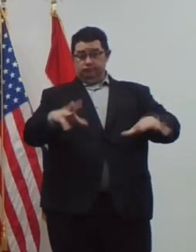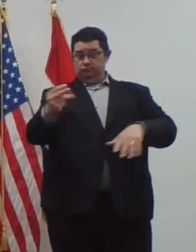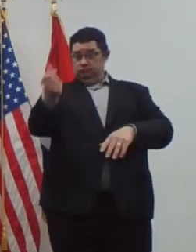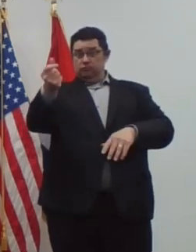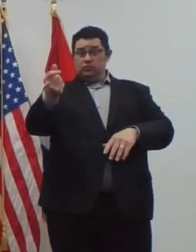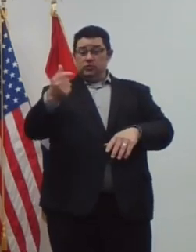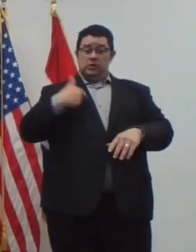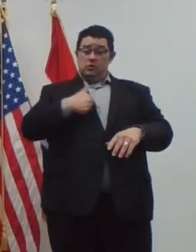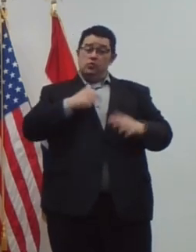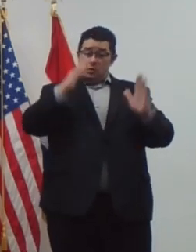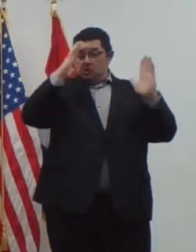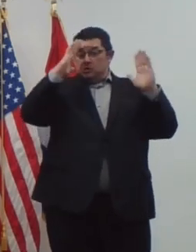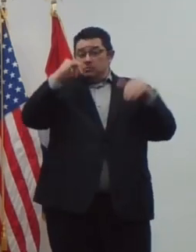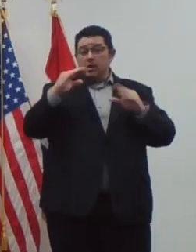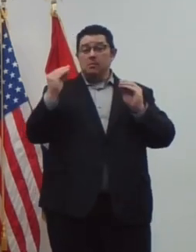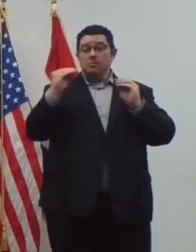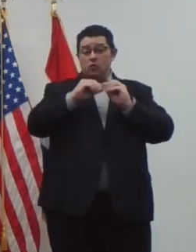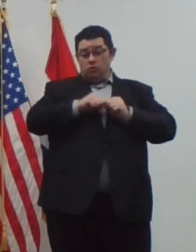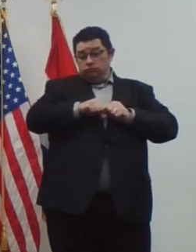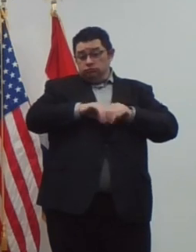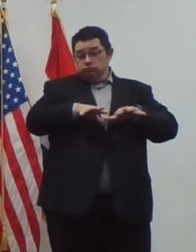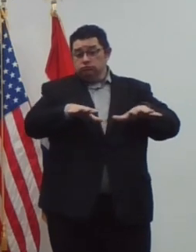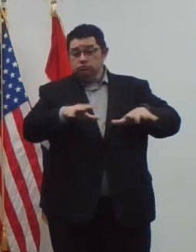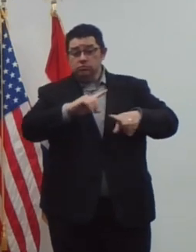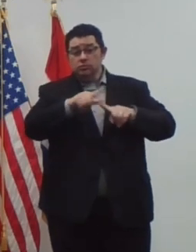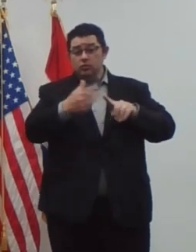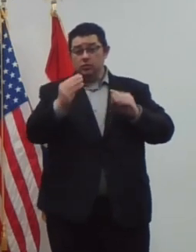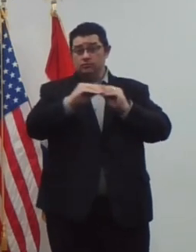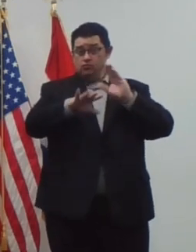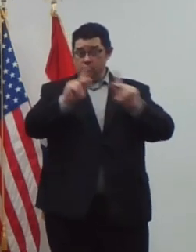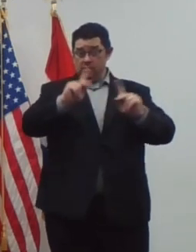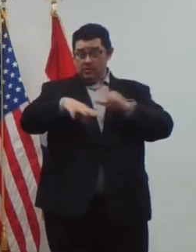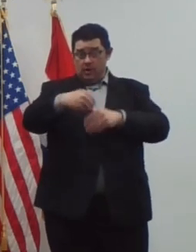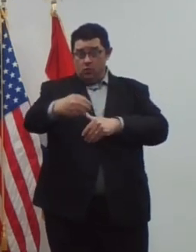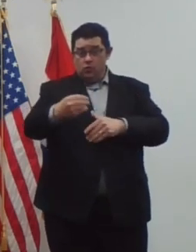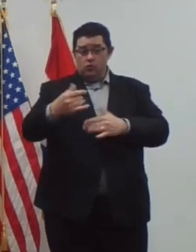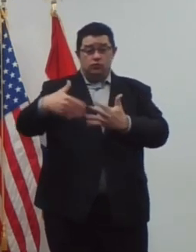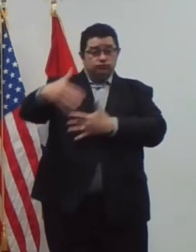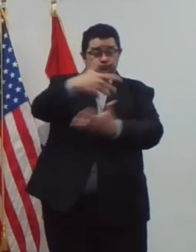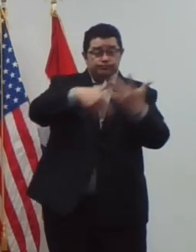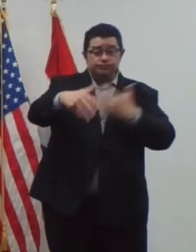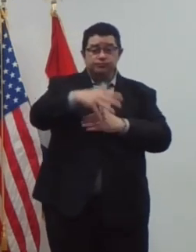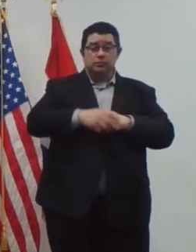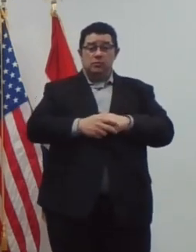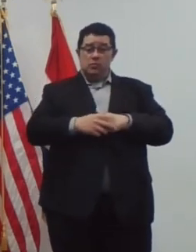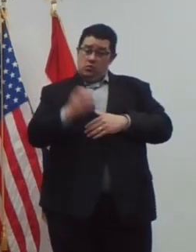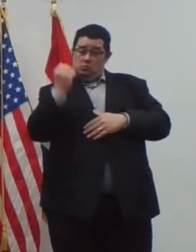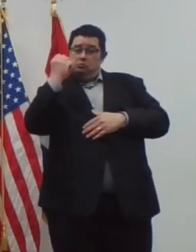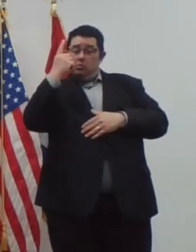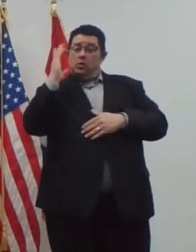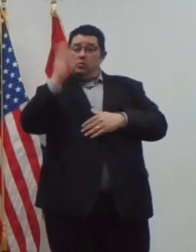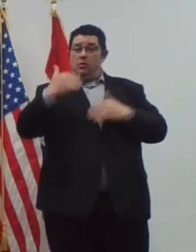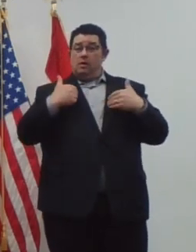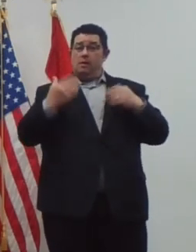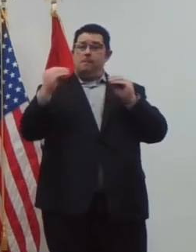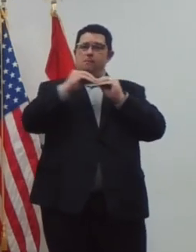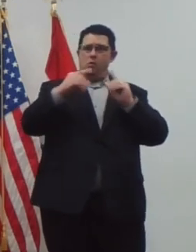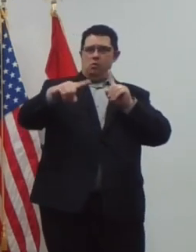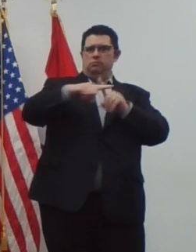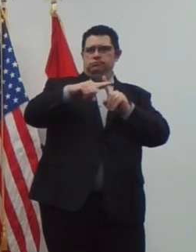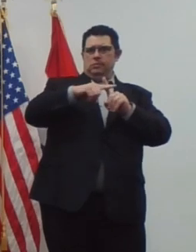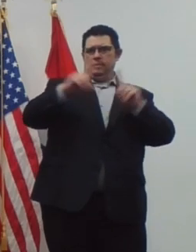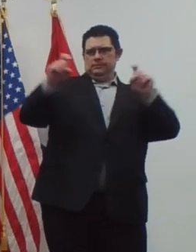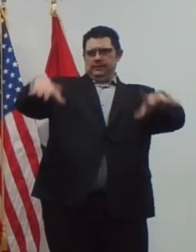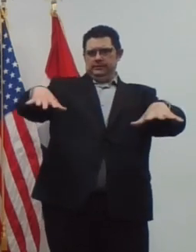in our community as we begin to move about more. We understand that we will have more positive tests. We'll be watching those tests